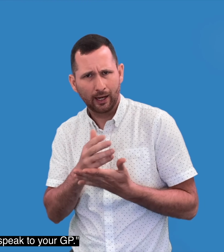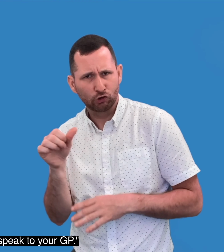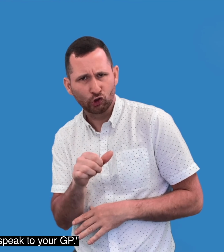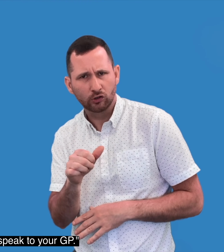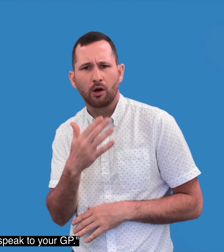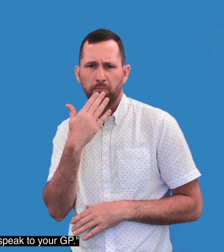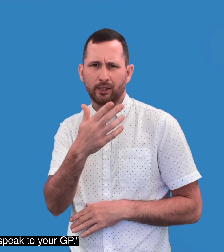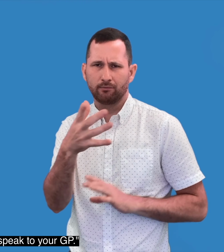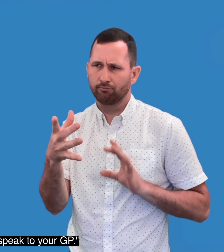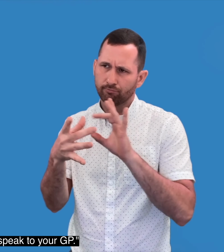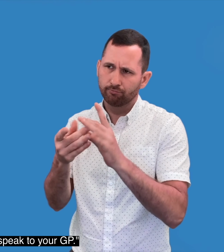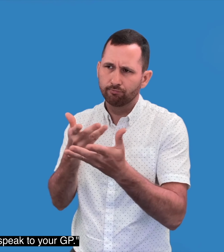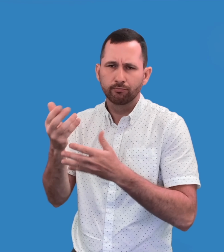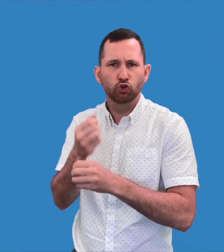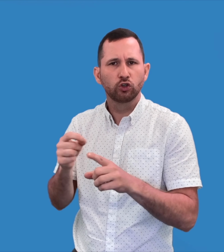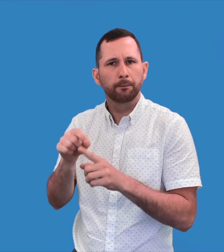please speak to your GP.